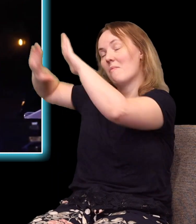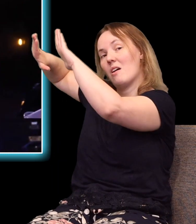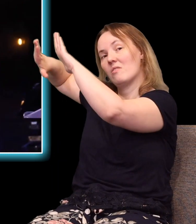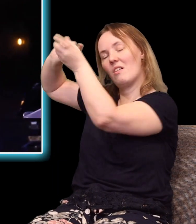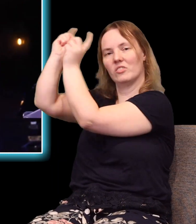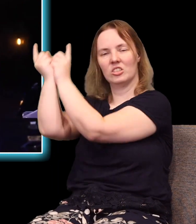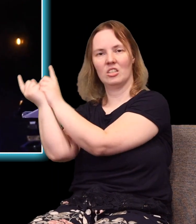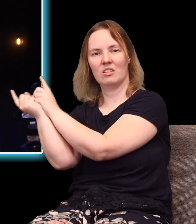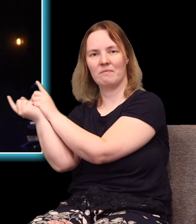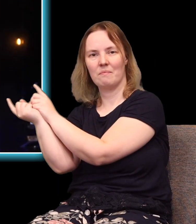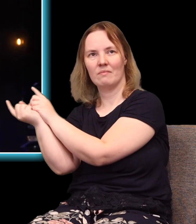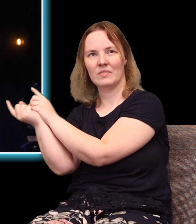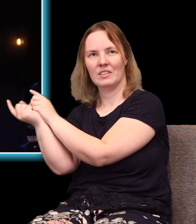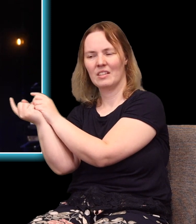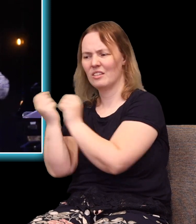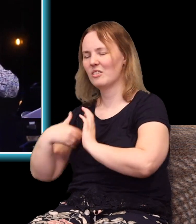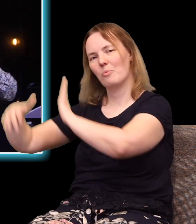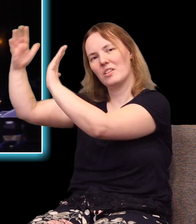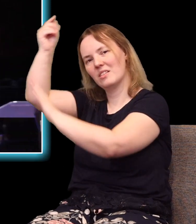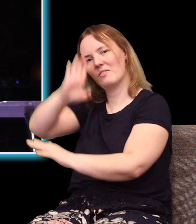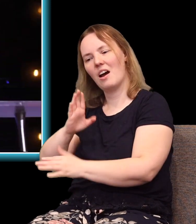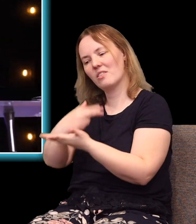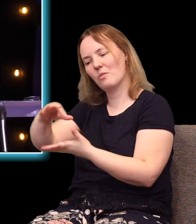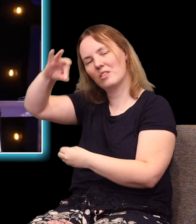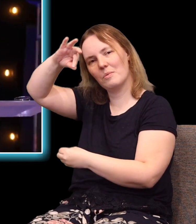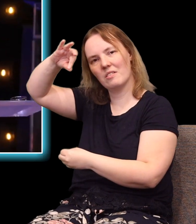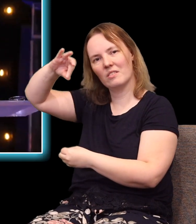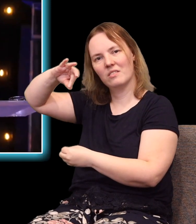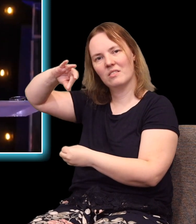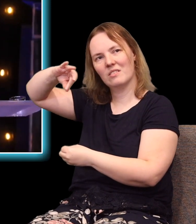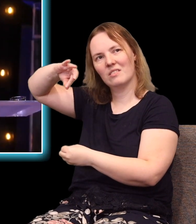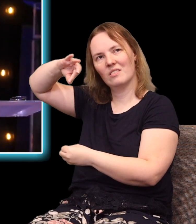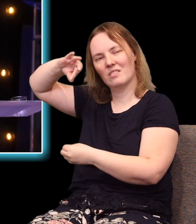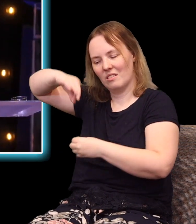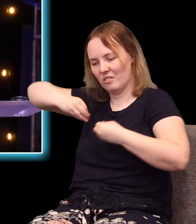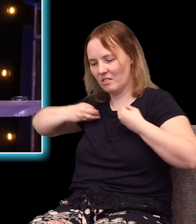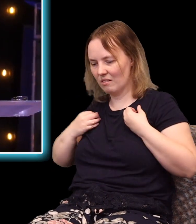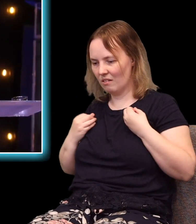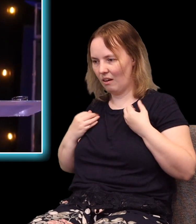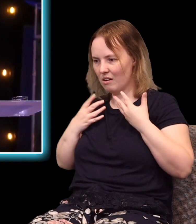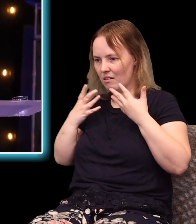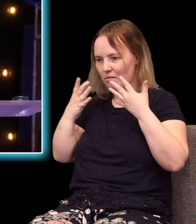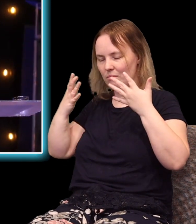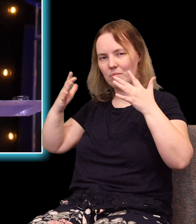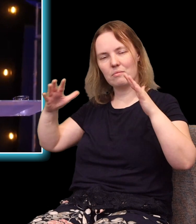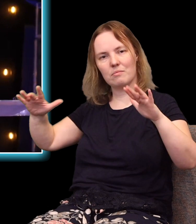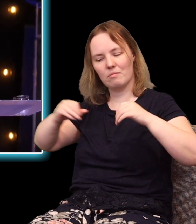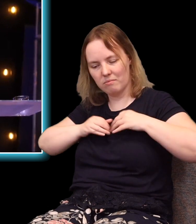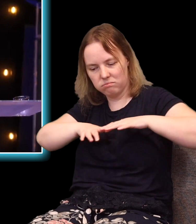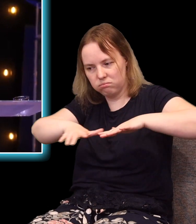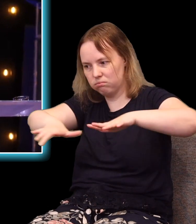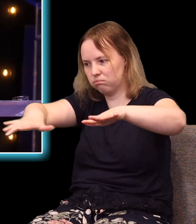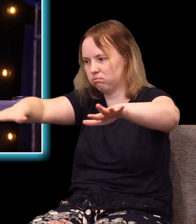of transfiguration, whether we realize it or not. Friends, there's the presence of God, the Holy Spirit, who emanates from us, who exudes from